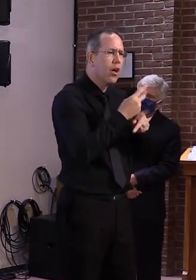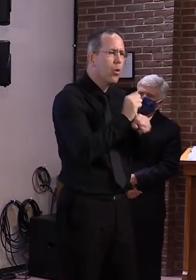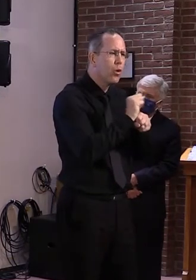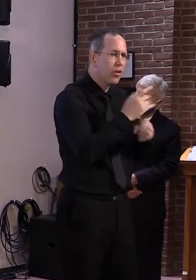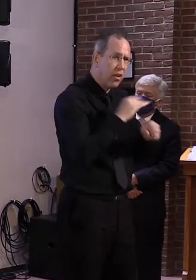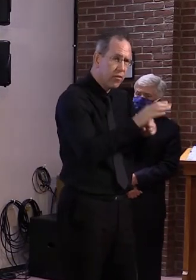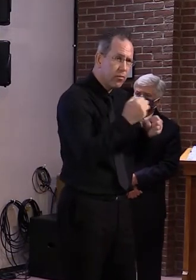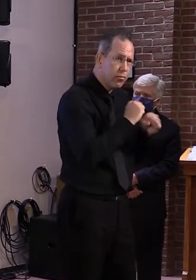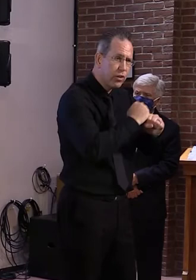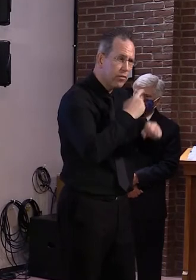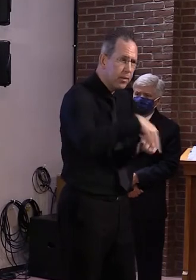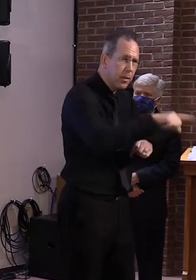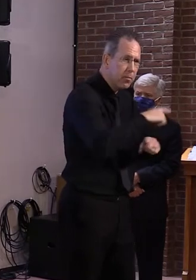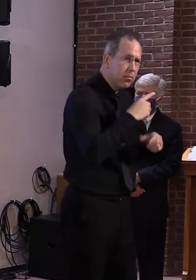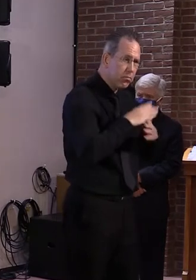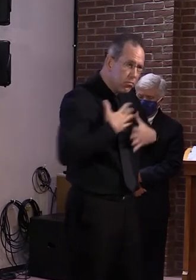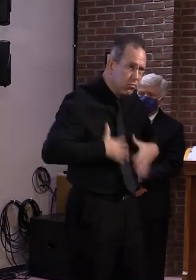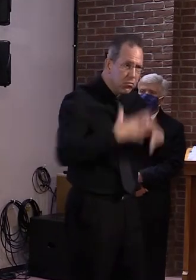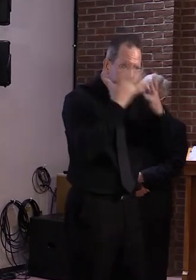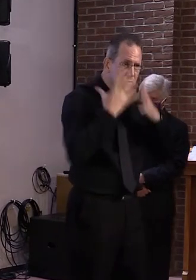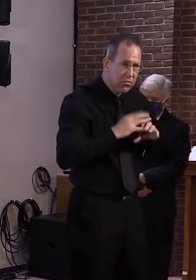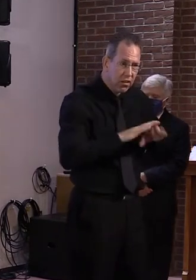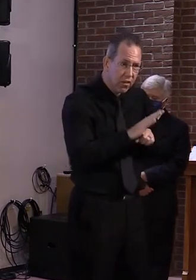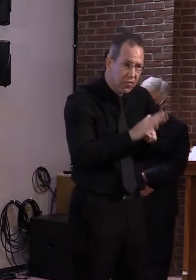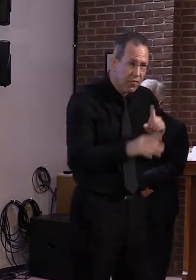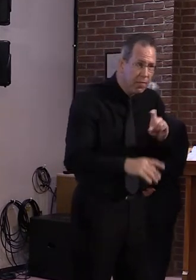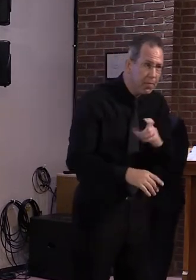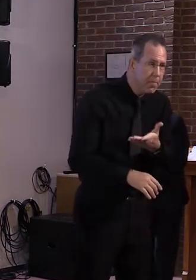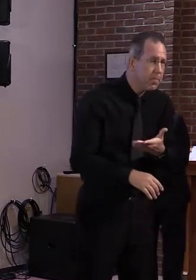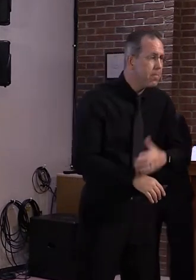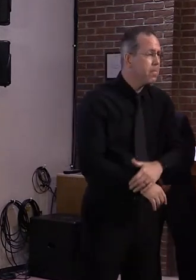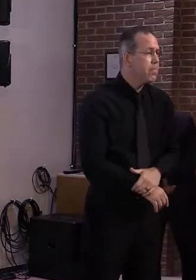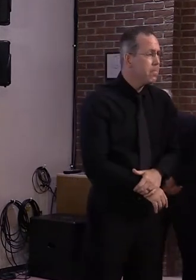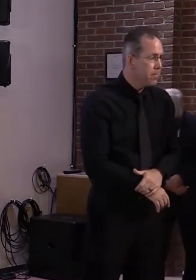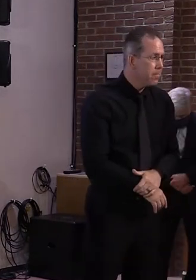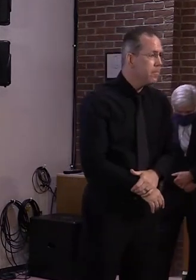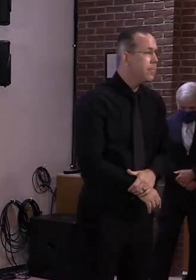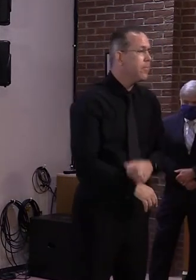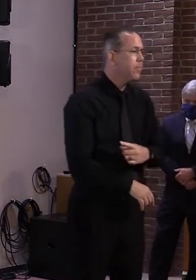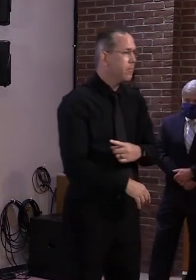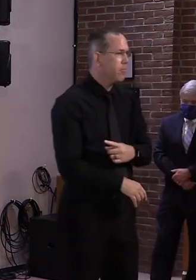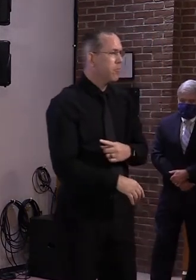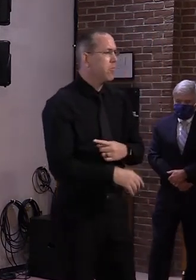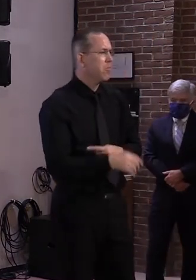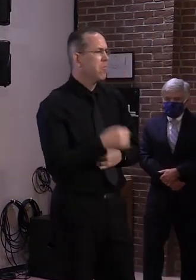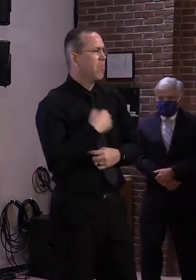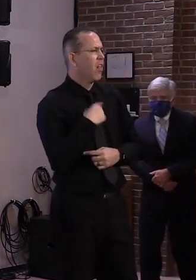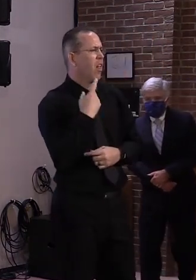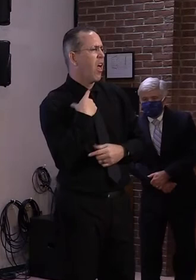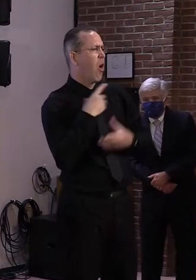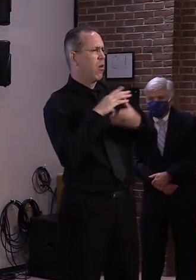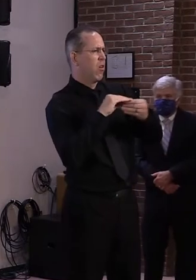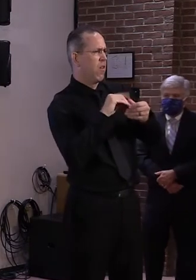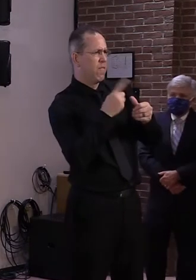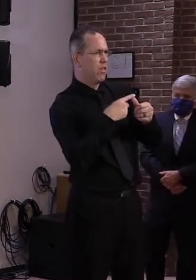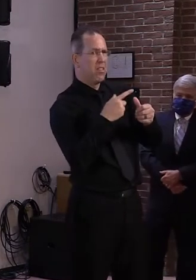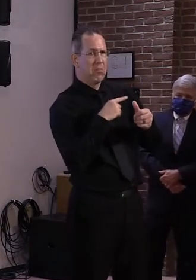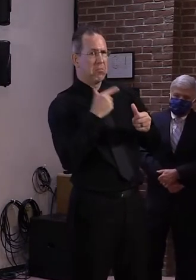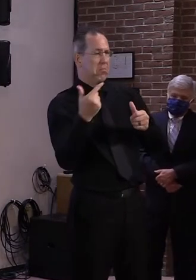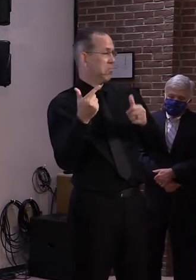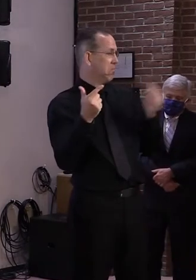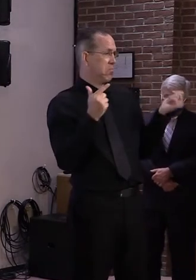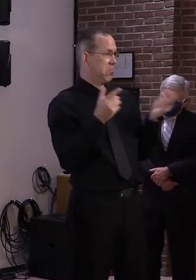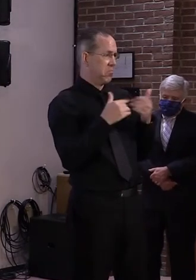crisis? You know, I will say, and I'll let Dr. Levine or Secretary Smith answer as well, but first of all, I think